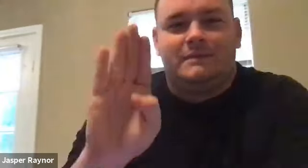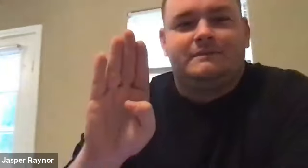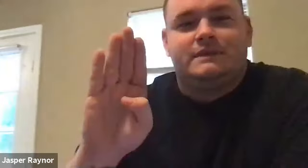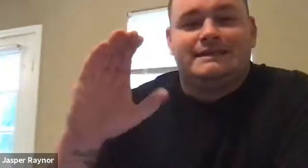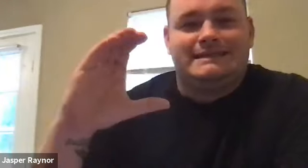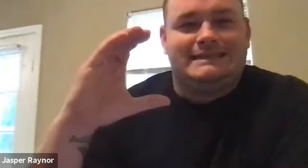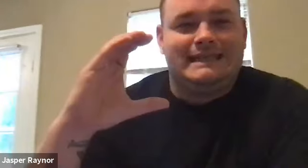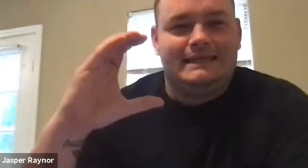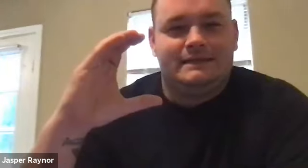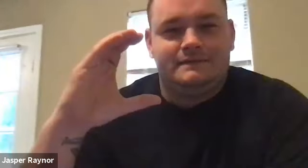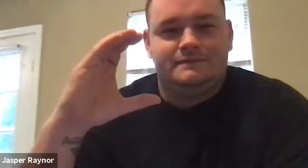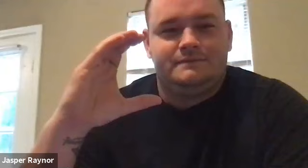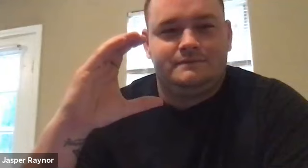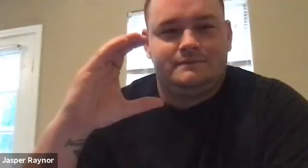be C,